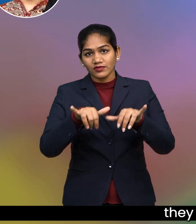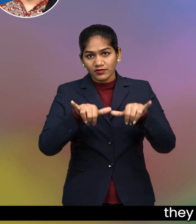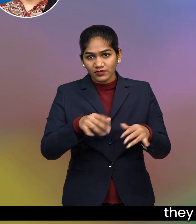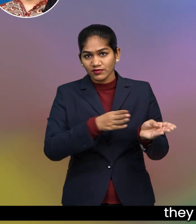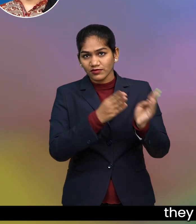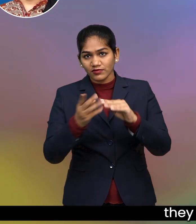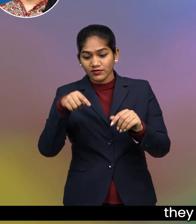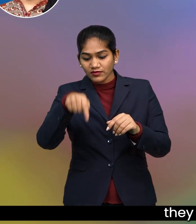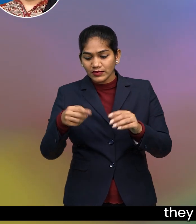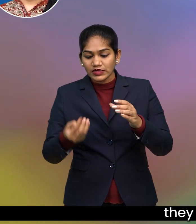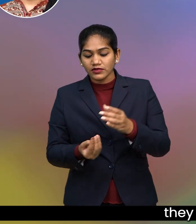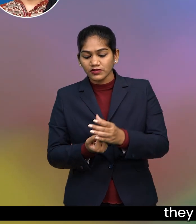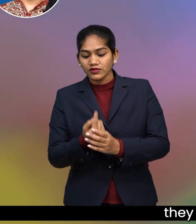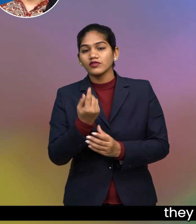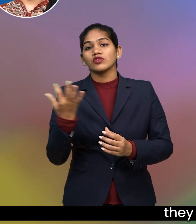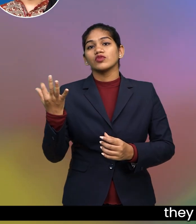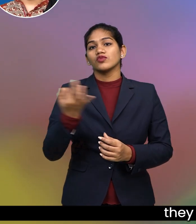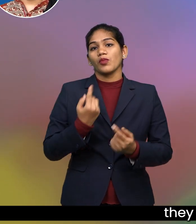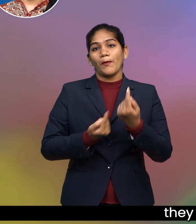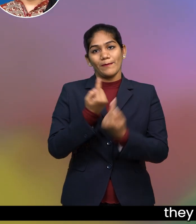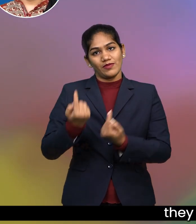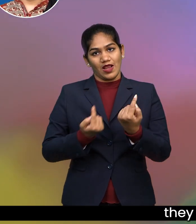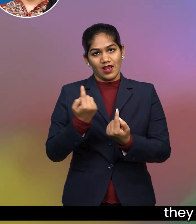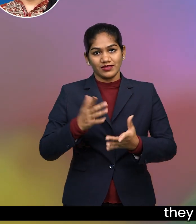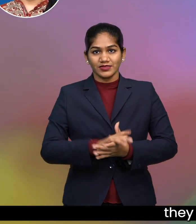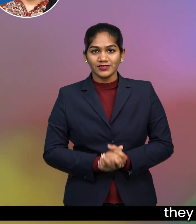they grow into new plants.